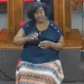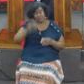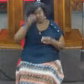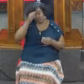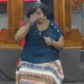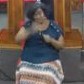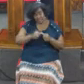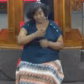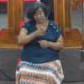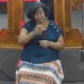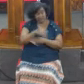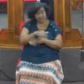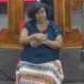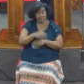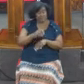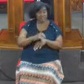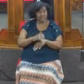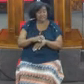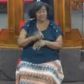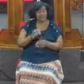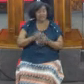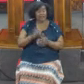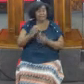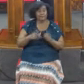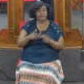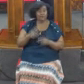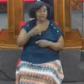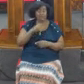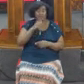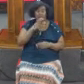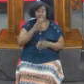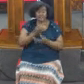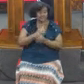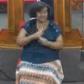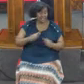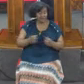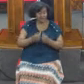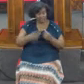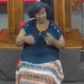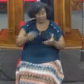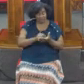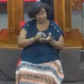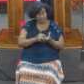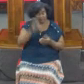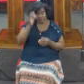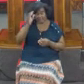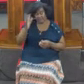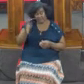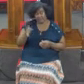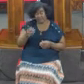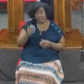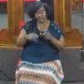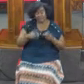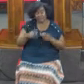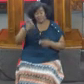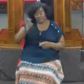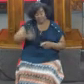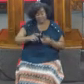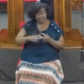you this evening, church, that people will not be saved without the gospel message. People need to hear the